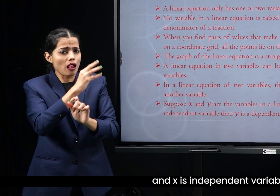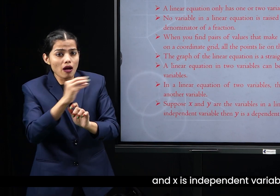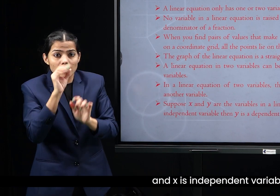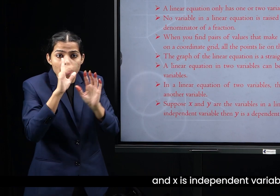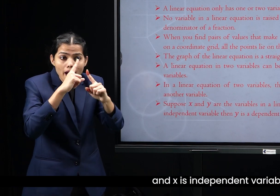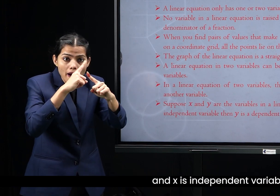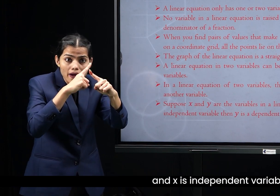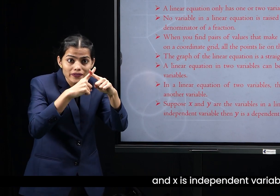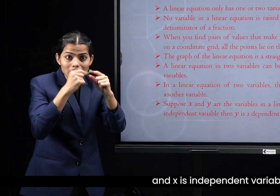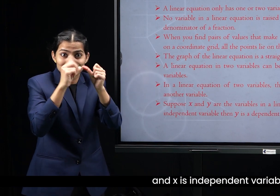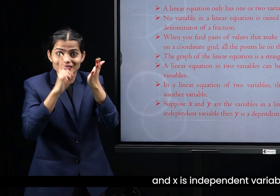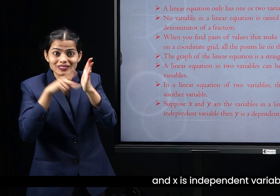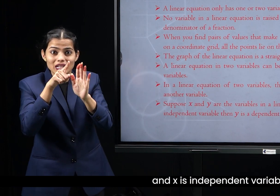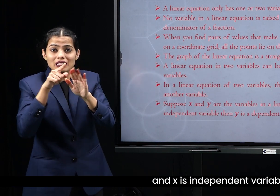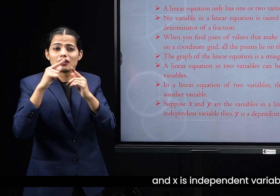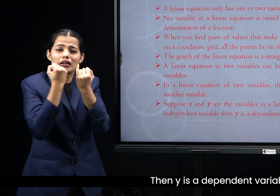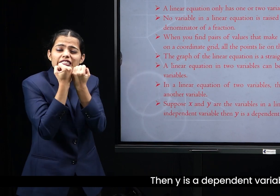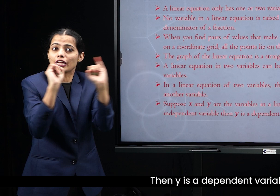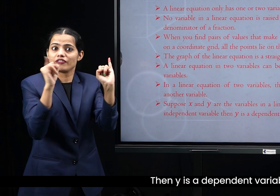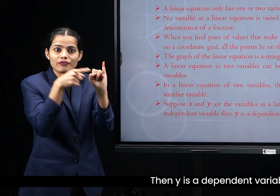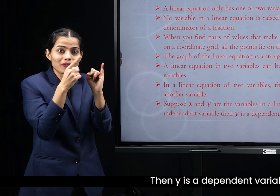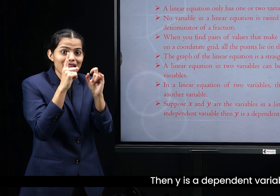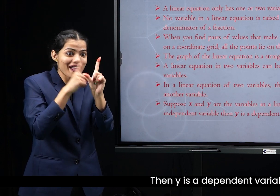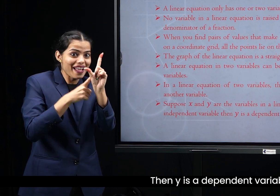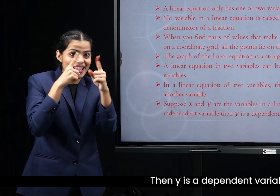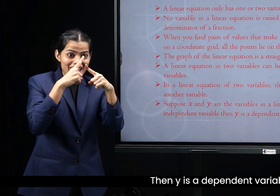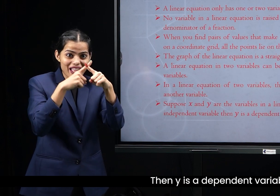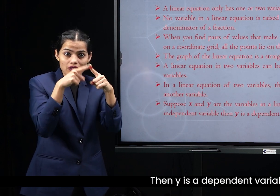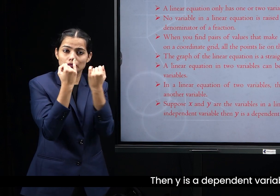independent variable, then y is a dependent variable.